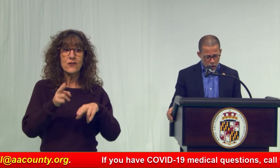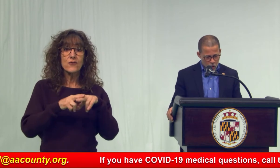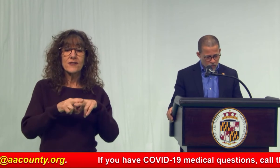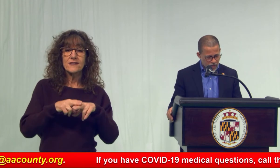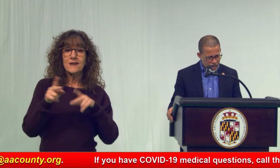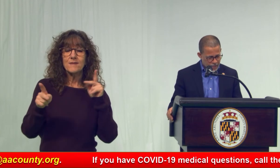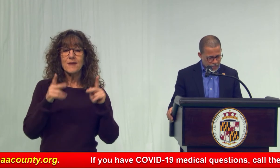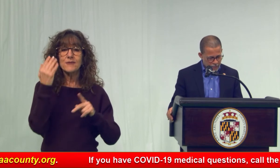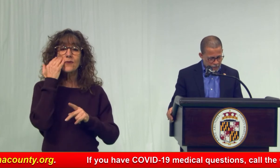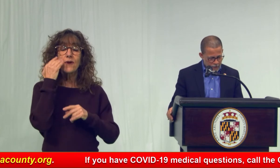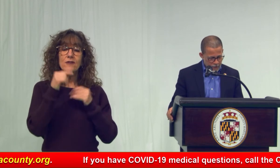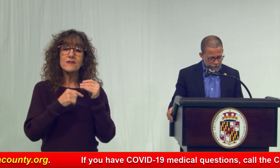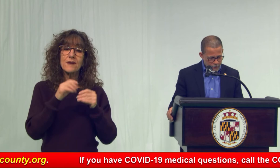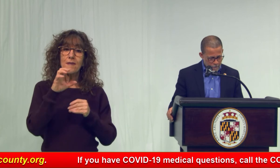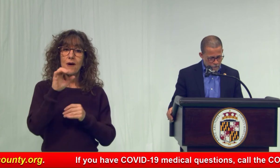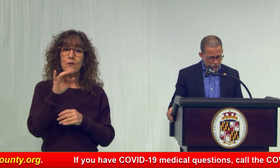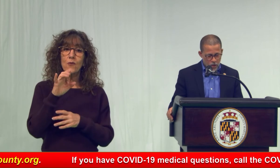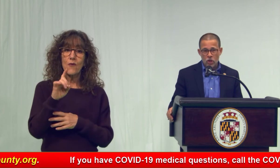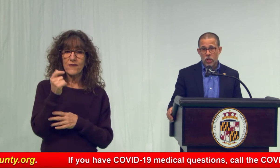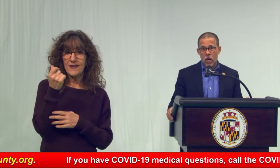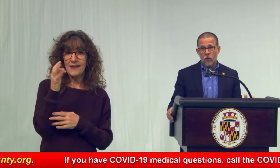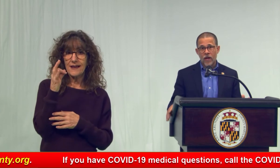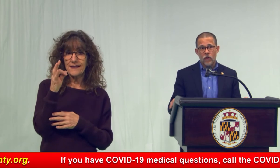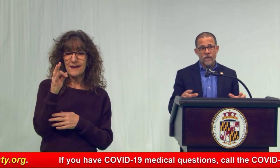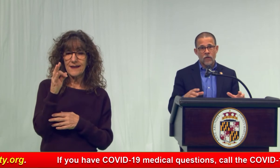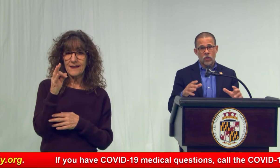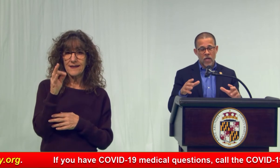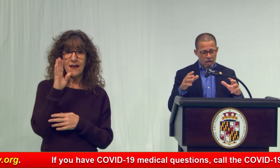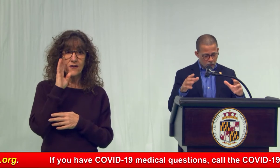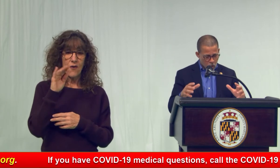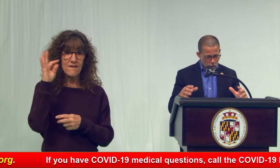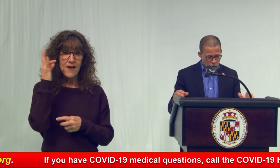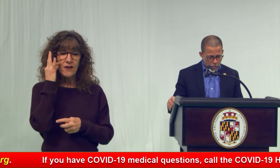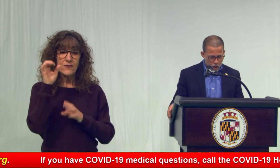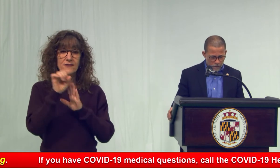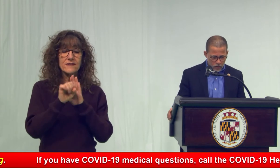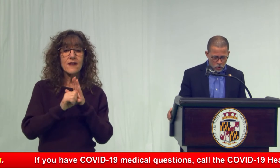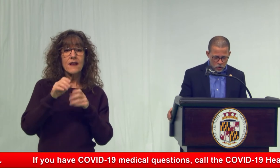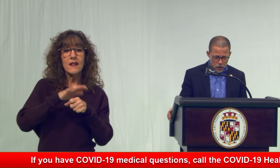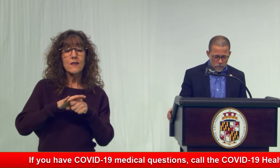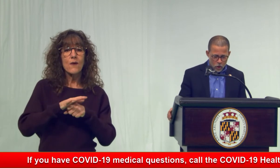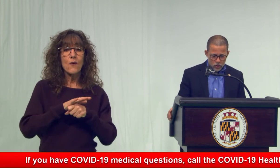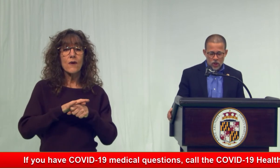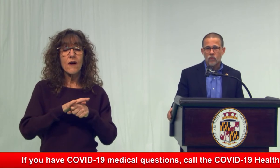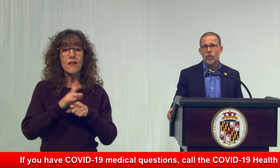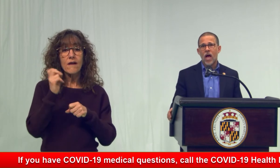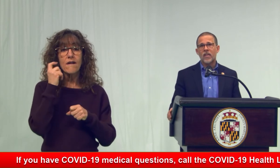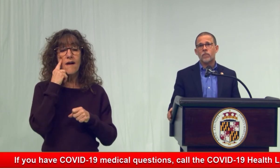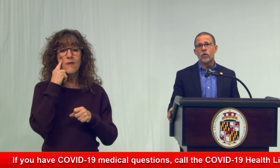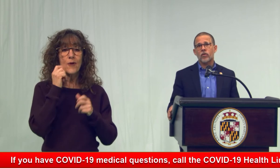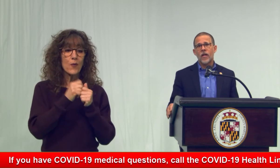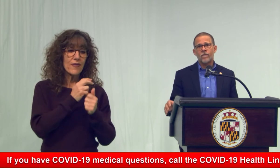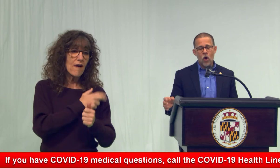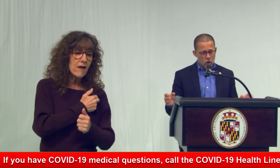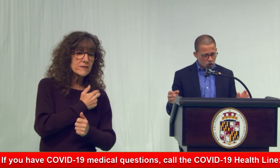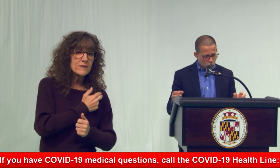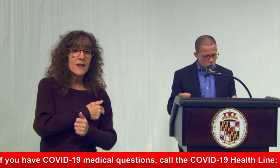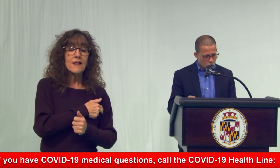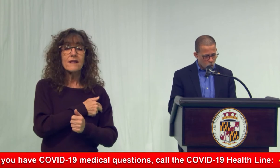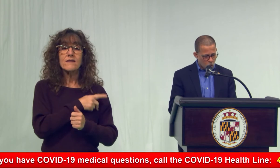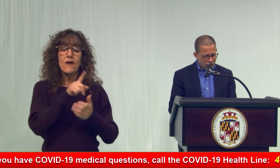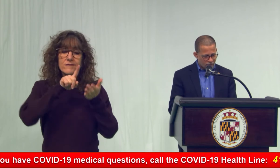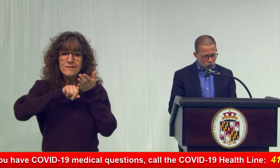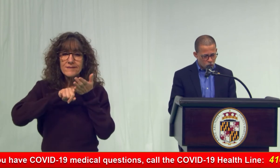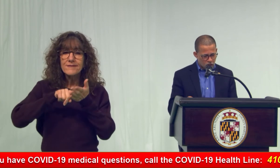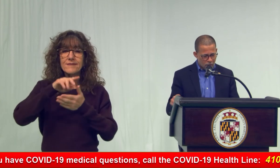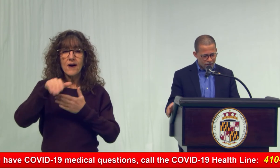on COVID-19. You should know that your federal, state, and local officials in partnerships with hospitals are